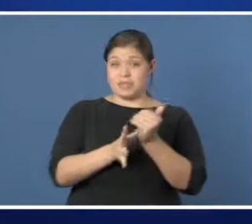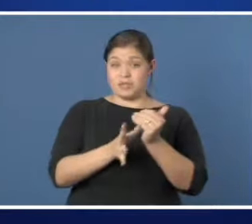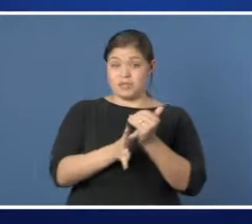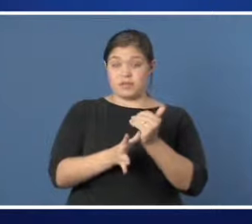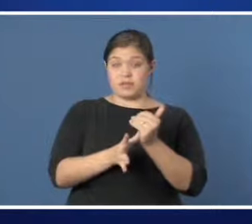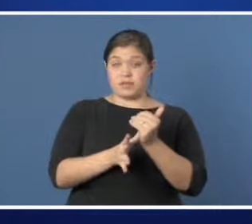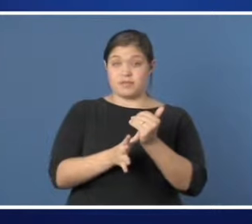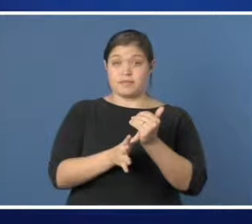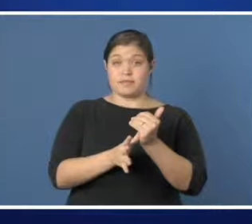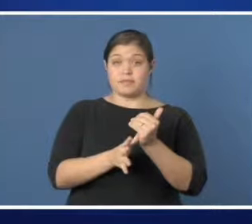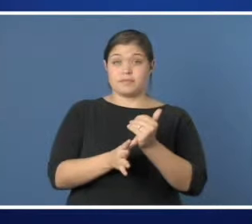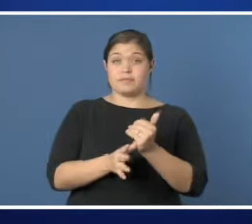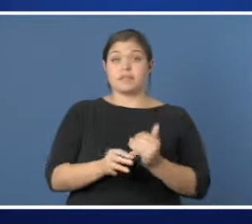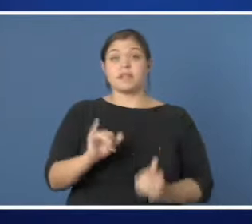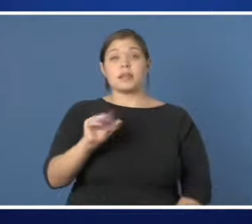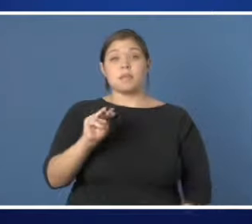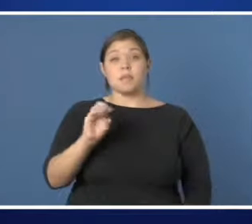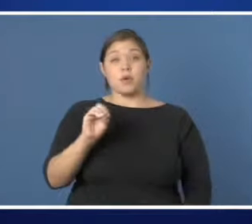anti-diarrheal,